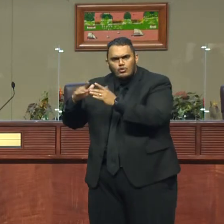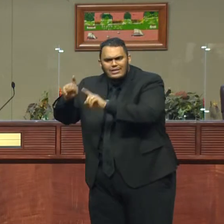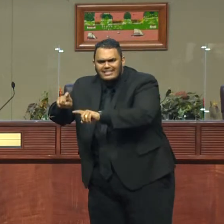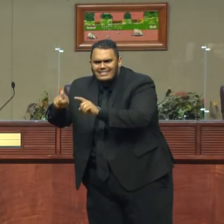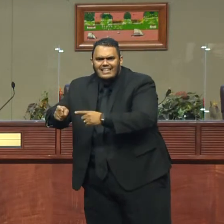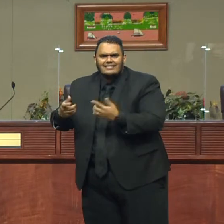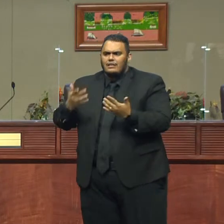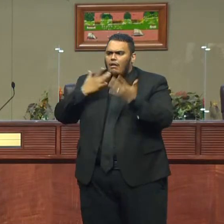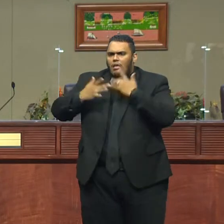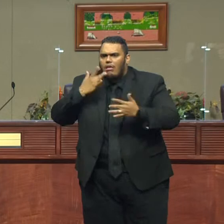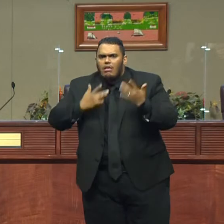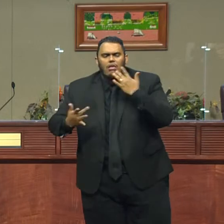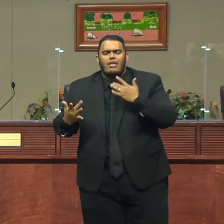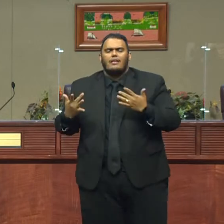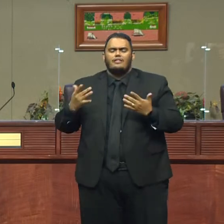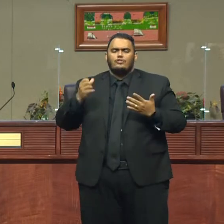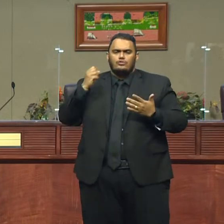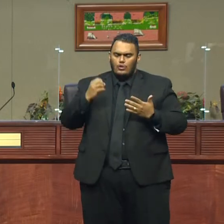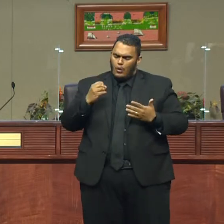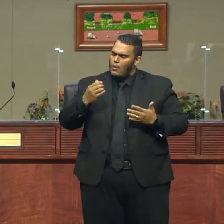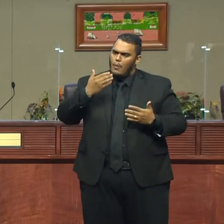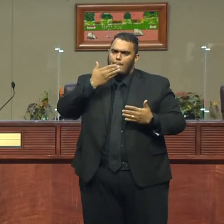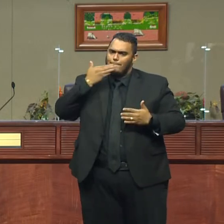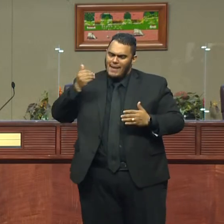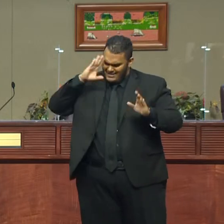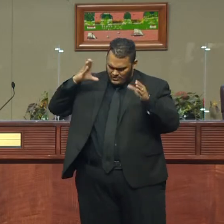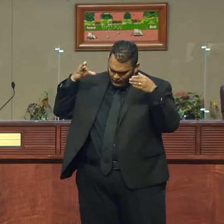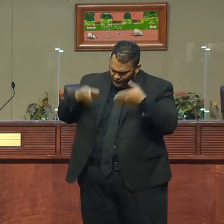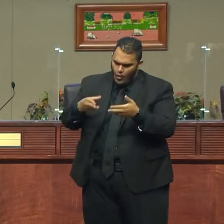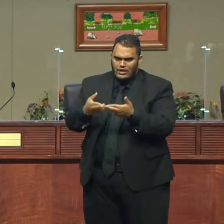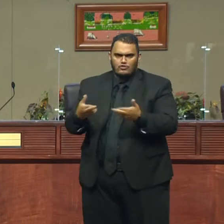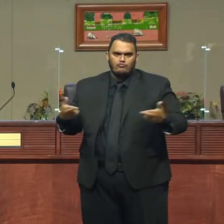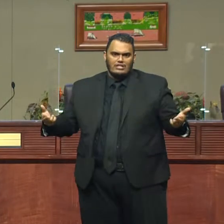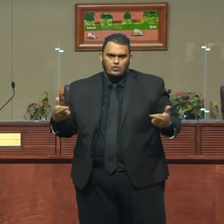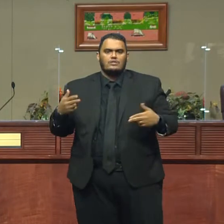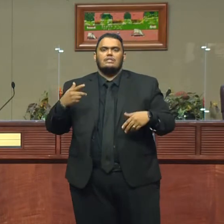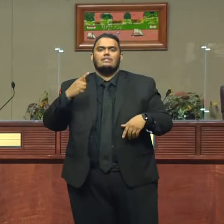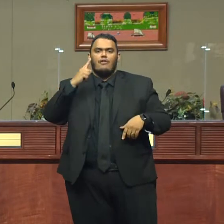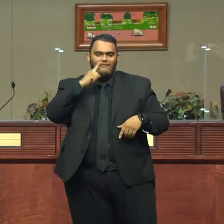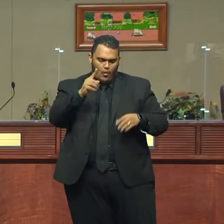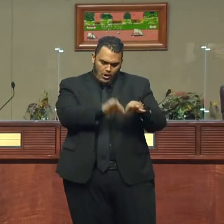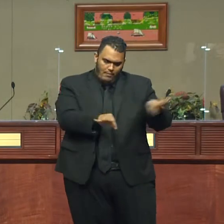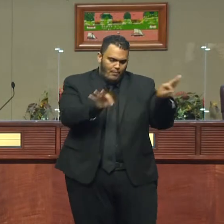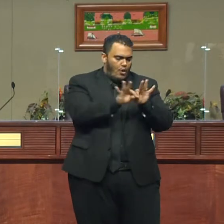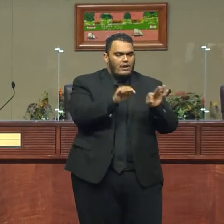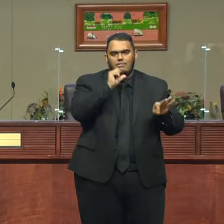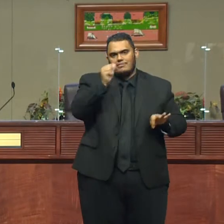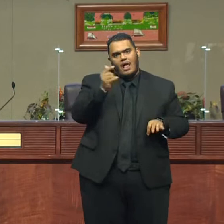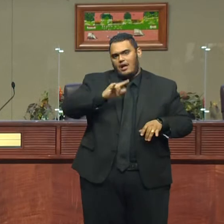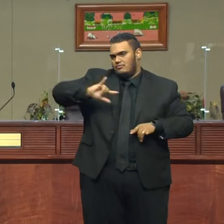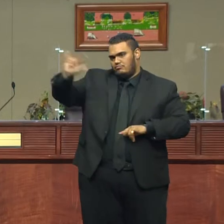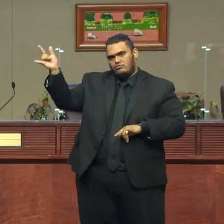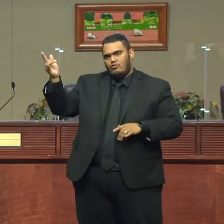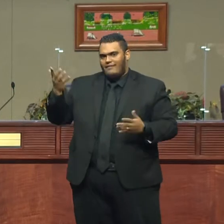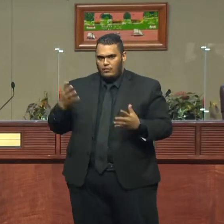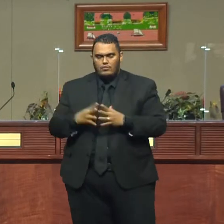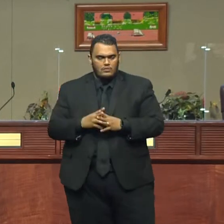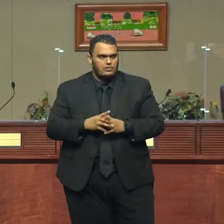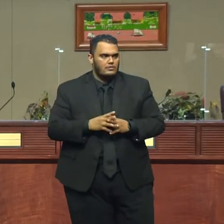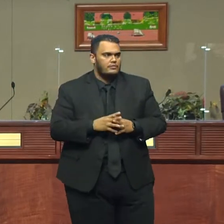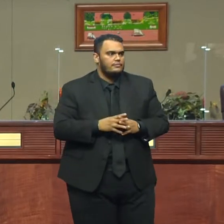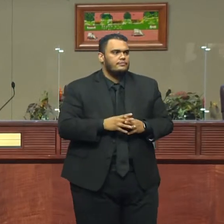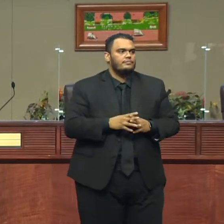using the vaccines in the community is more important to me than for travel purposes. Thank you. This next question comes from Bob